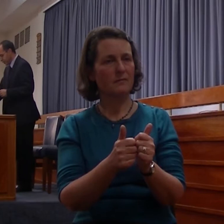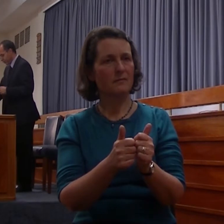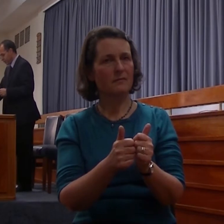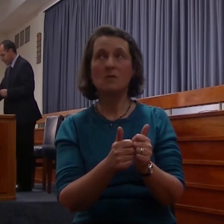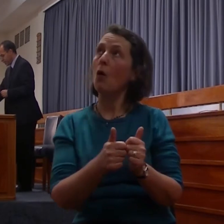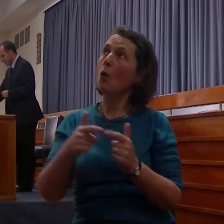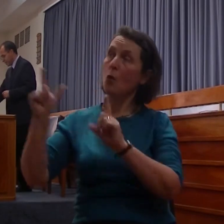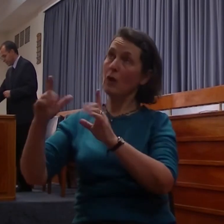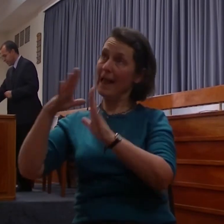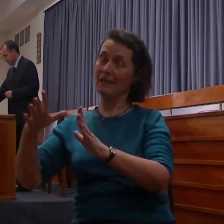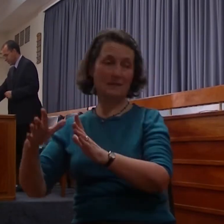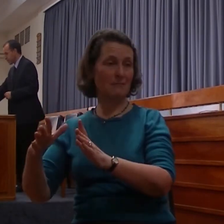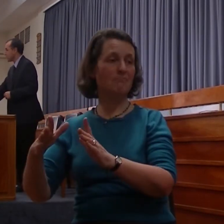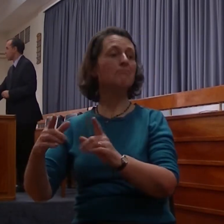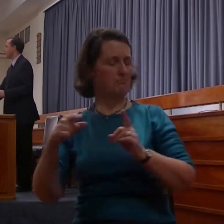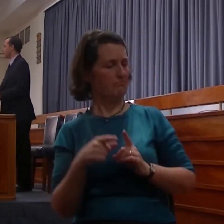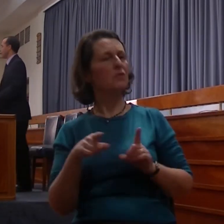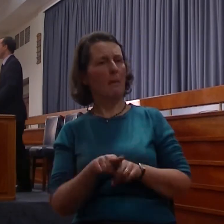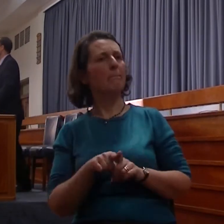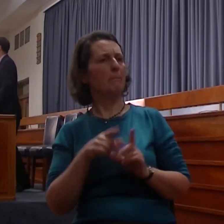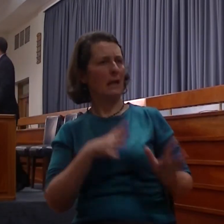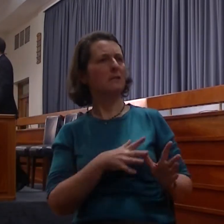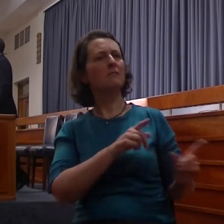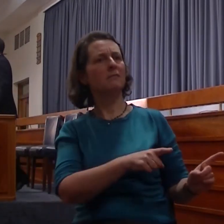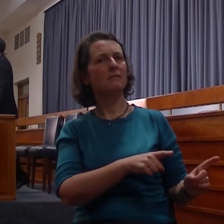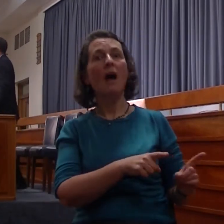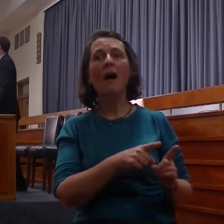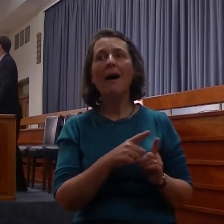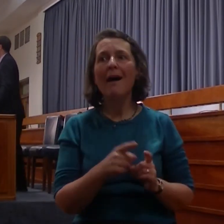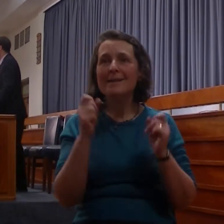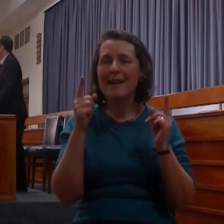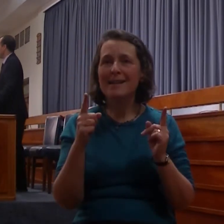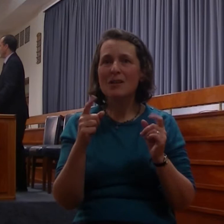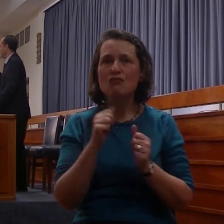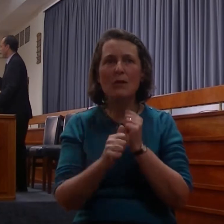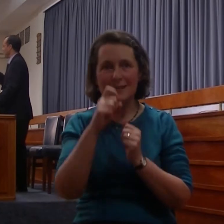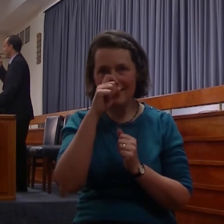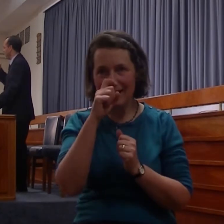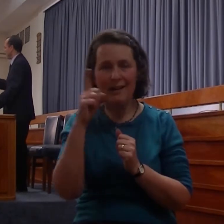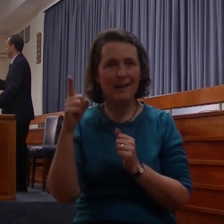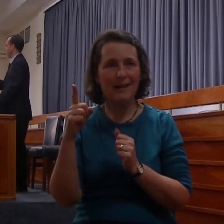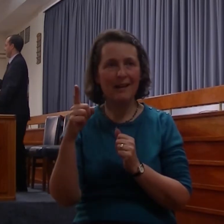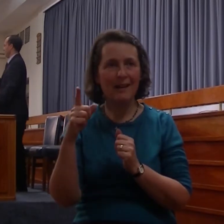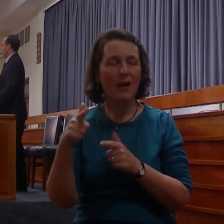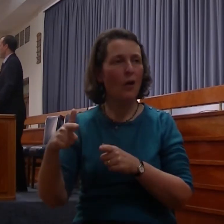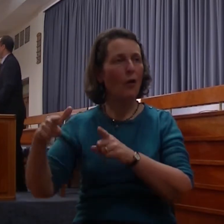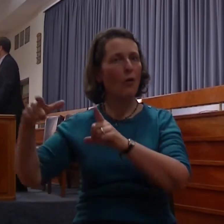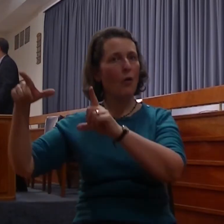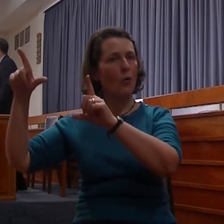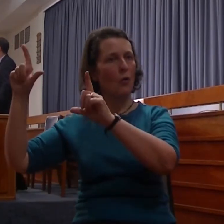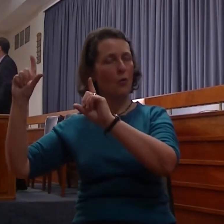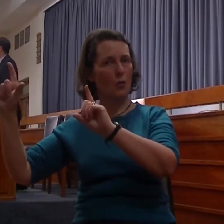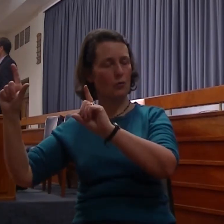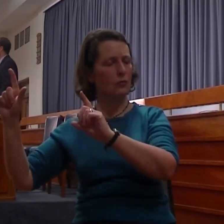And we can give them credit for that. They hated what the Lord hated for his name's sake. So we can